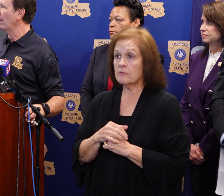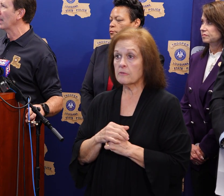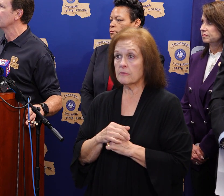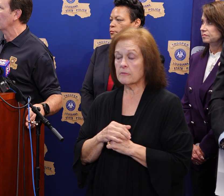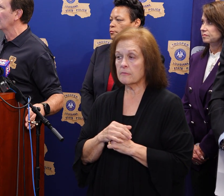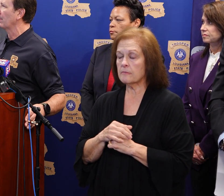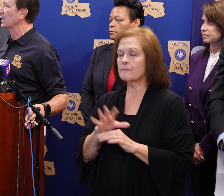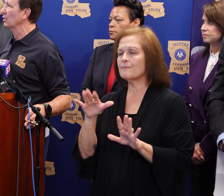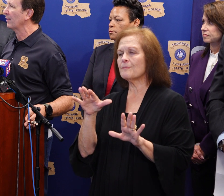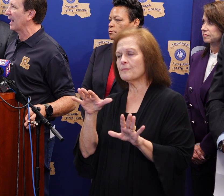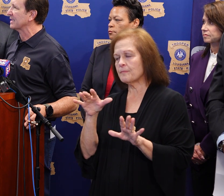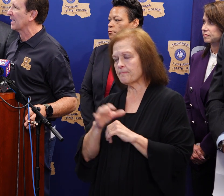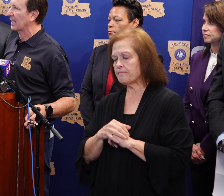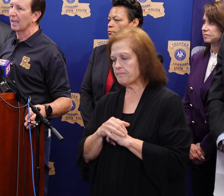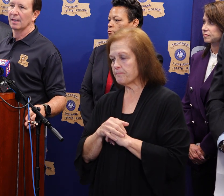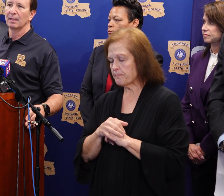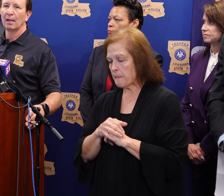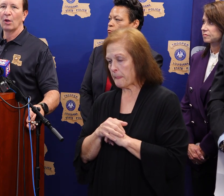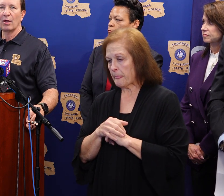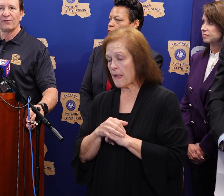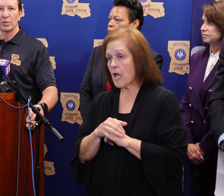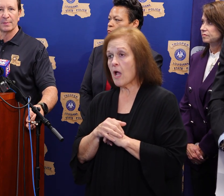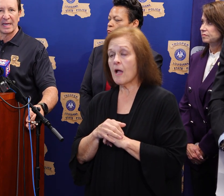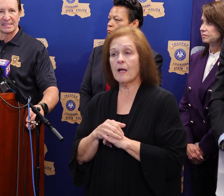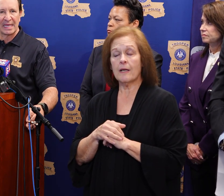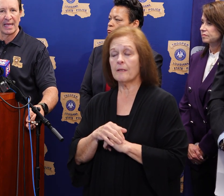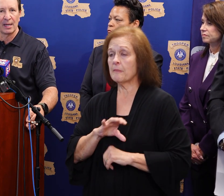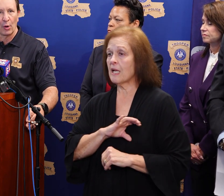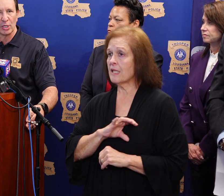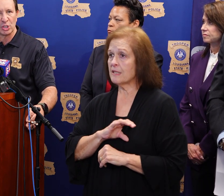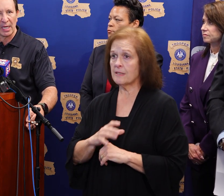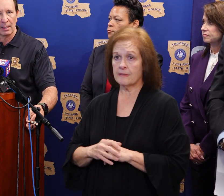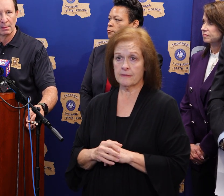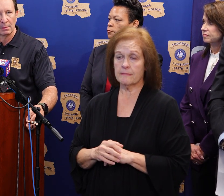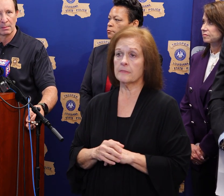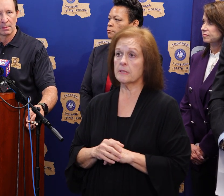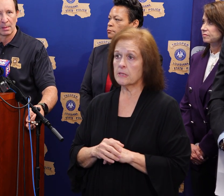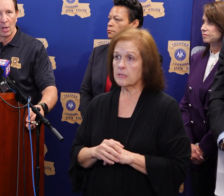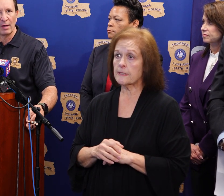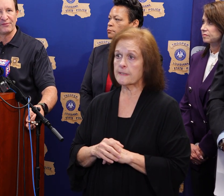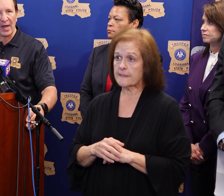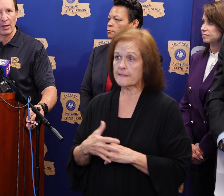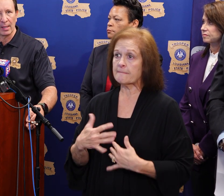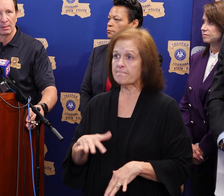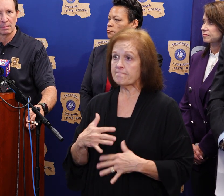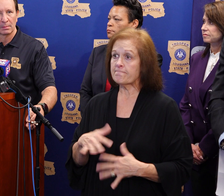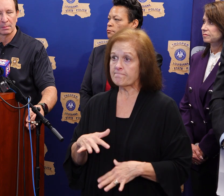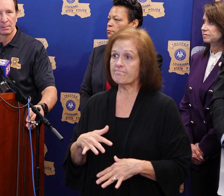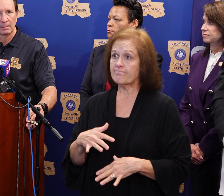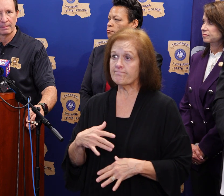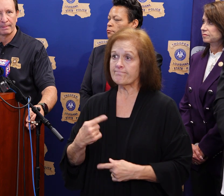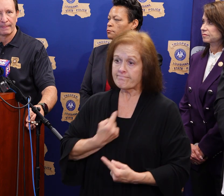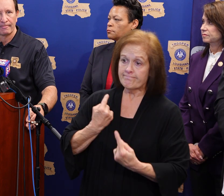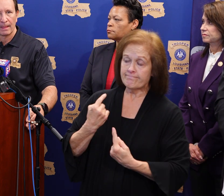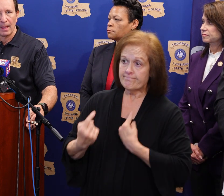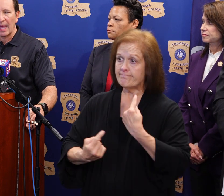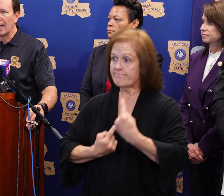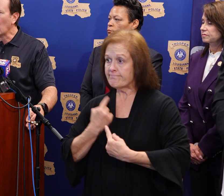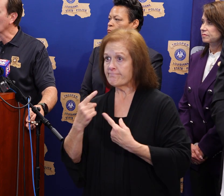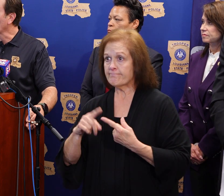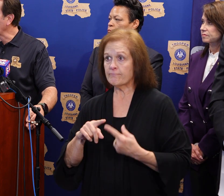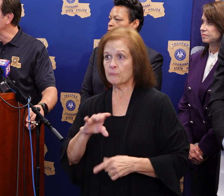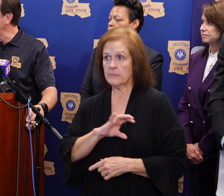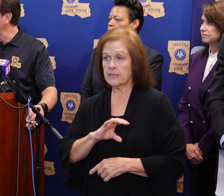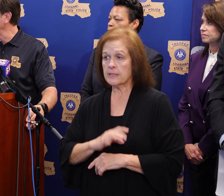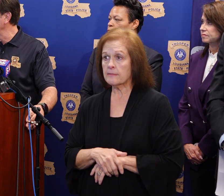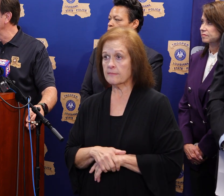to remind something. Look, because over the last decade, law enforcement has taken it on the chin, unfairly. And